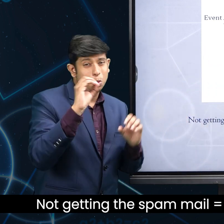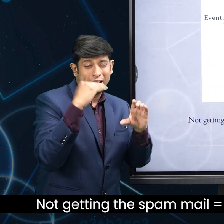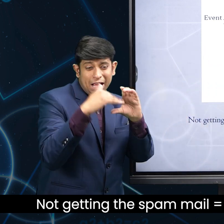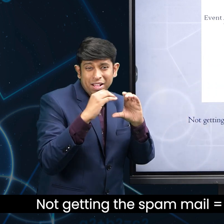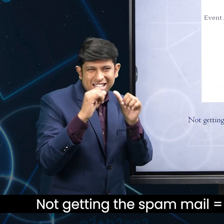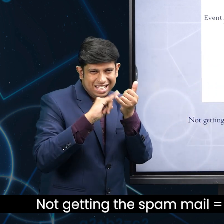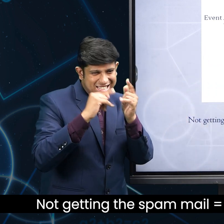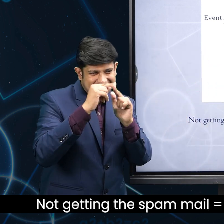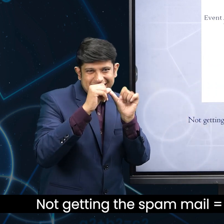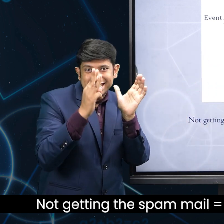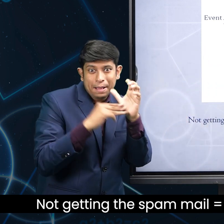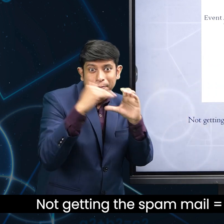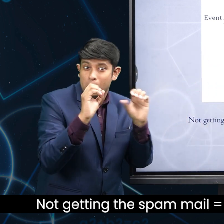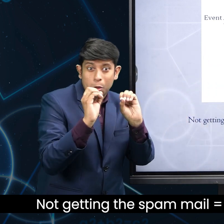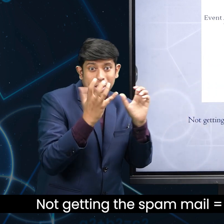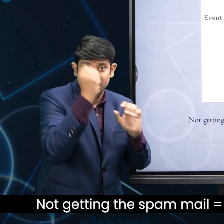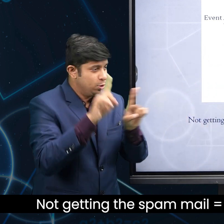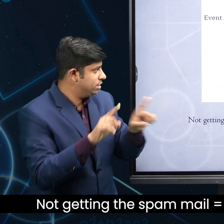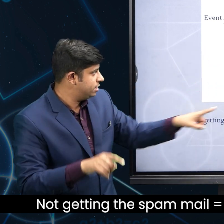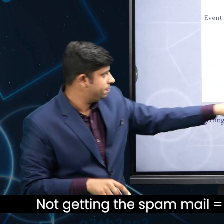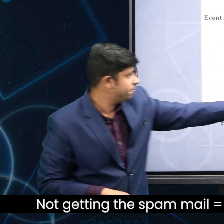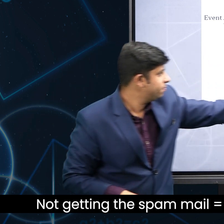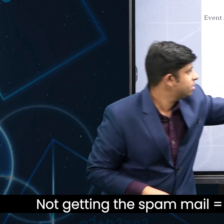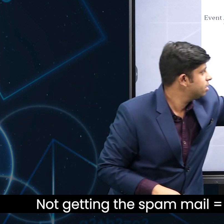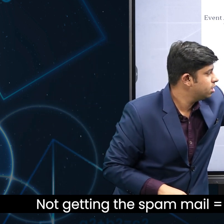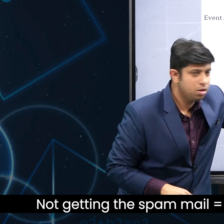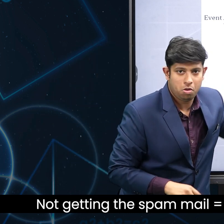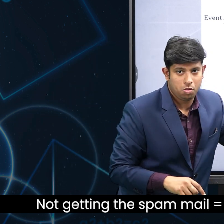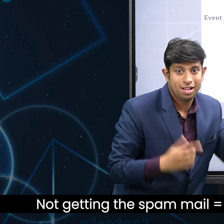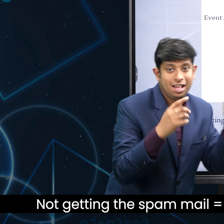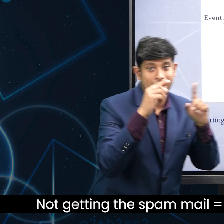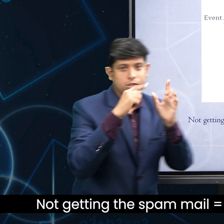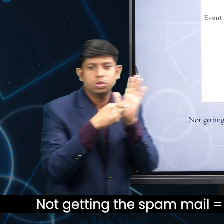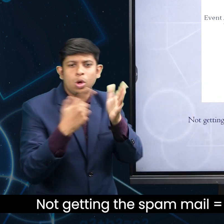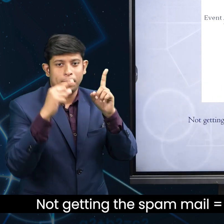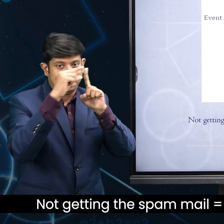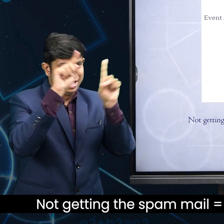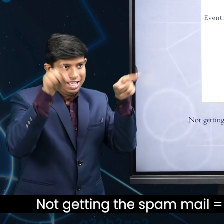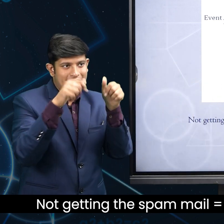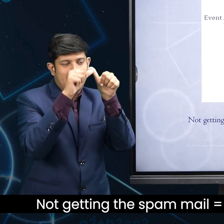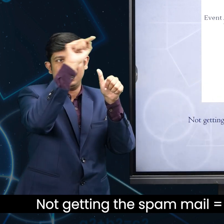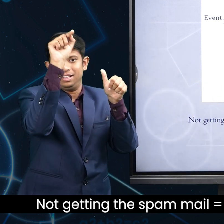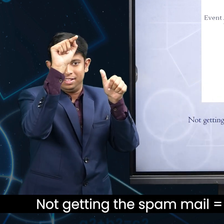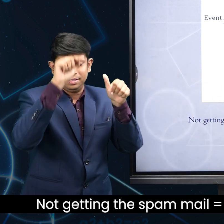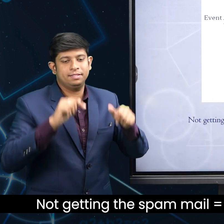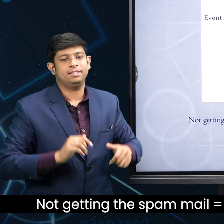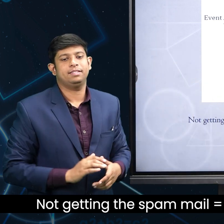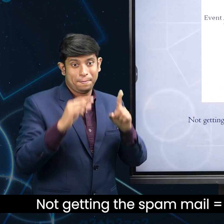not getting the spam mail, that is equal to complement of event A, which is equal to P of A dash.